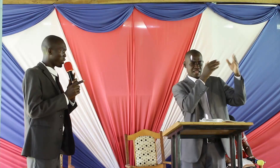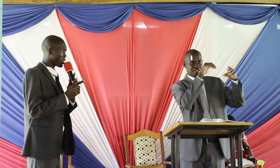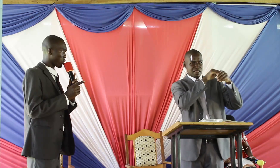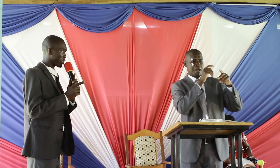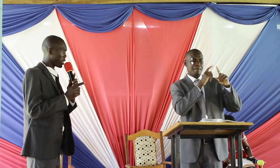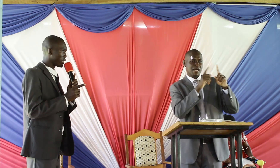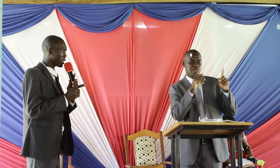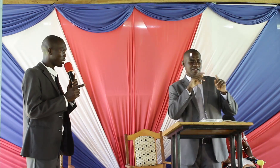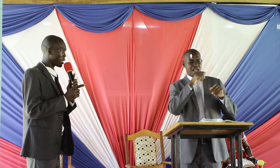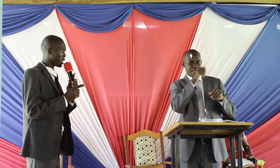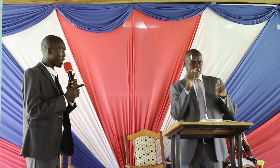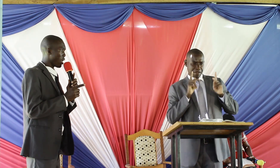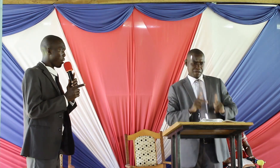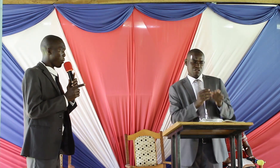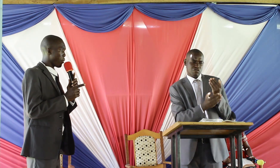Your father, Jonathan,